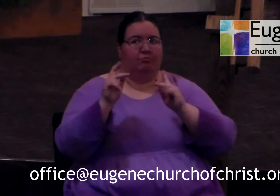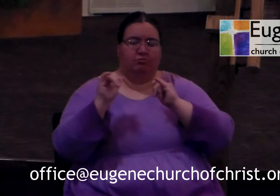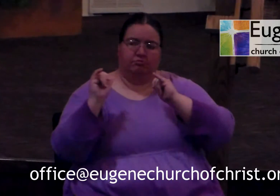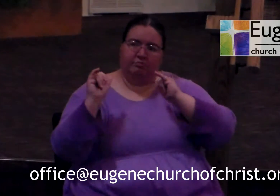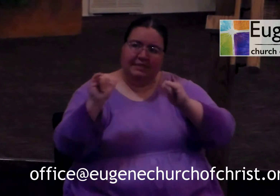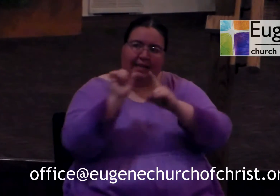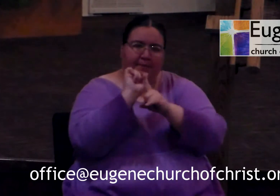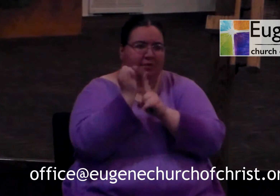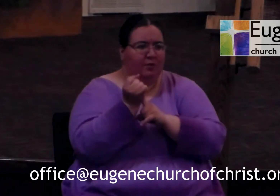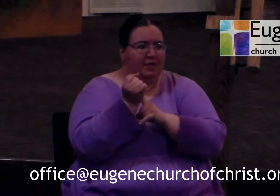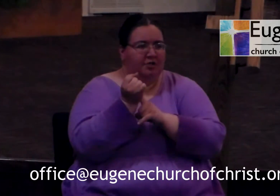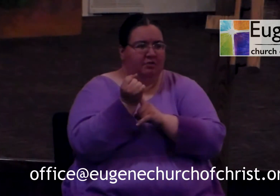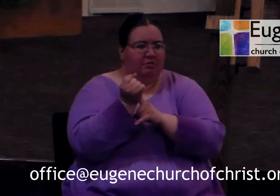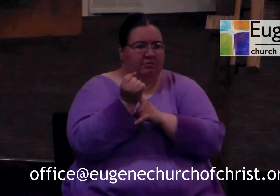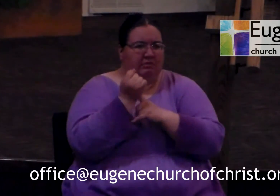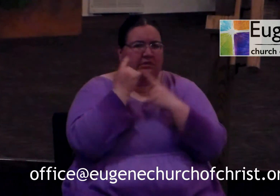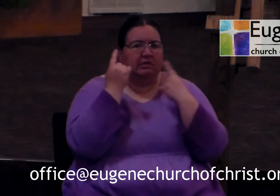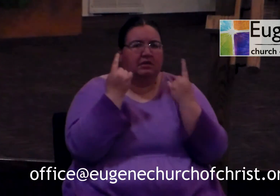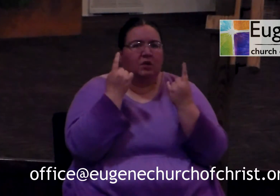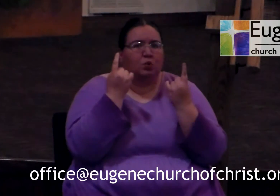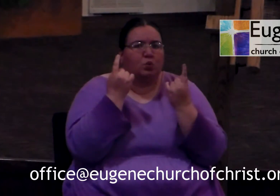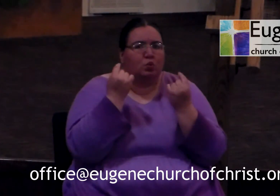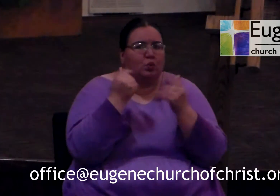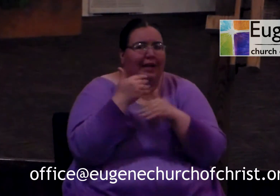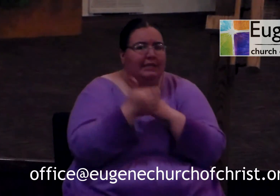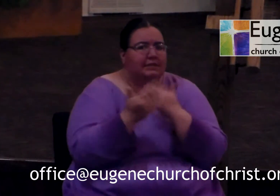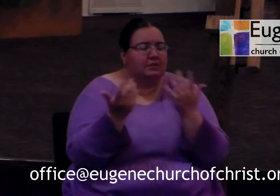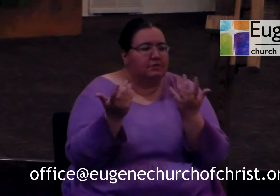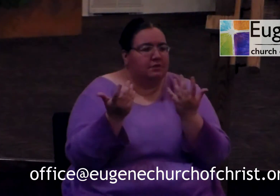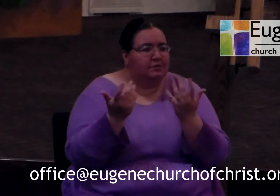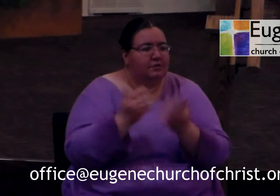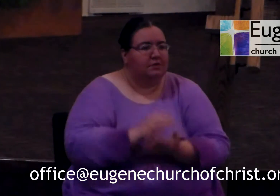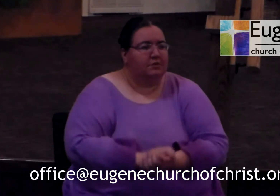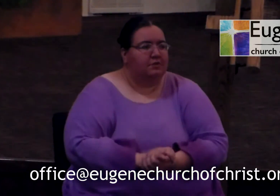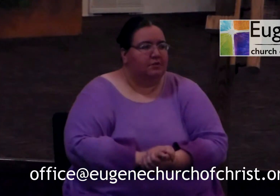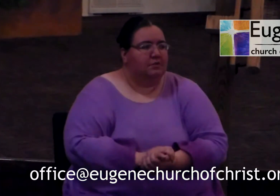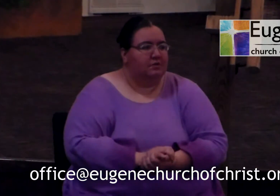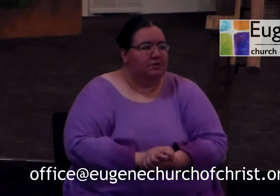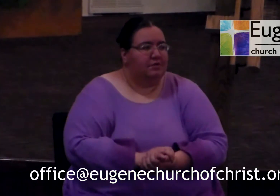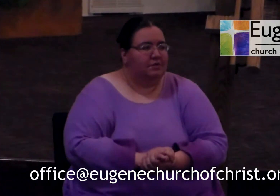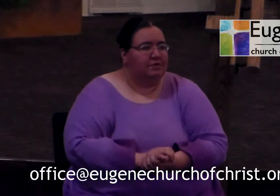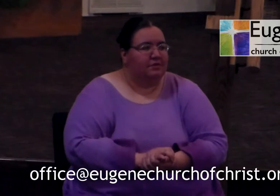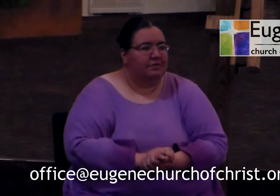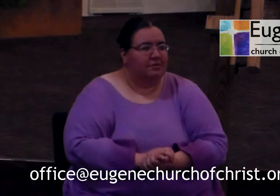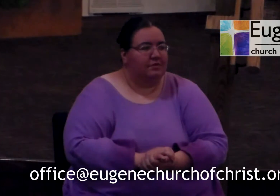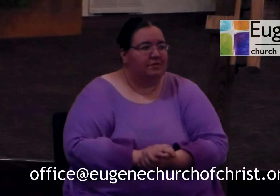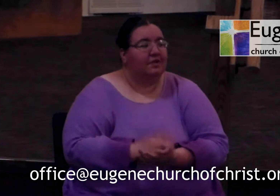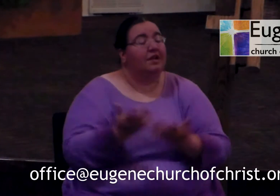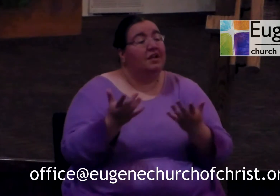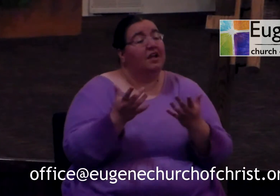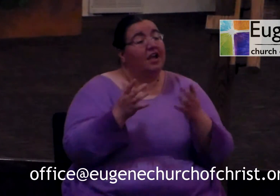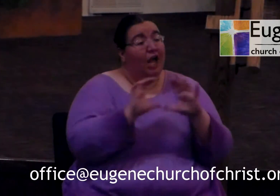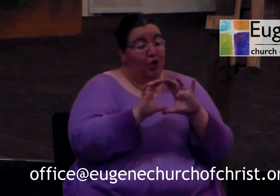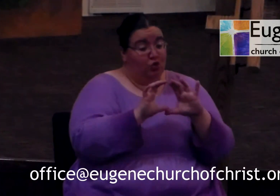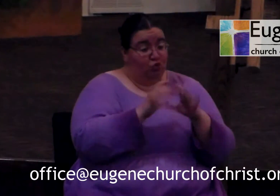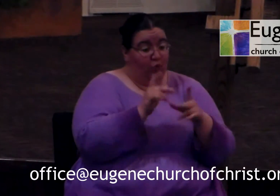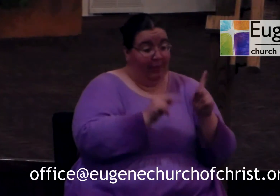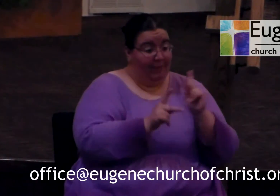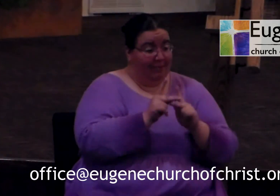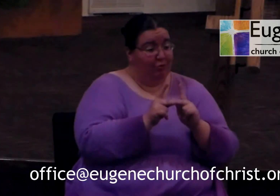I do now? We talked about the Ducks already. There's a group of people somewhere this morning reliving the last couple minutes of that